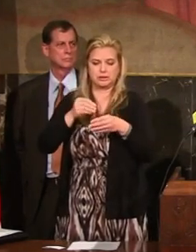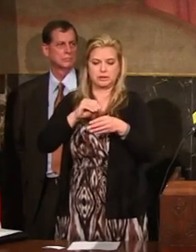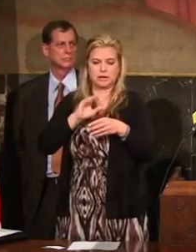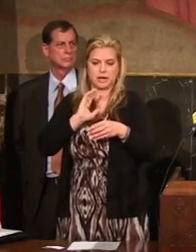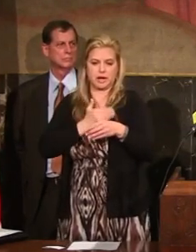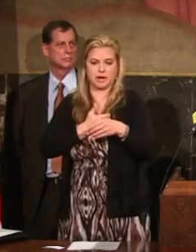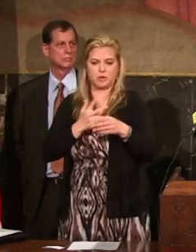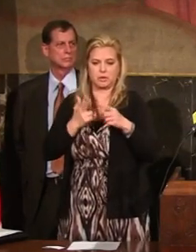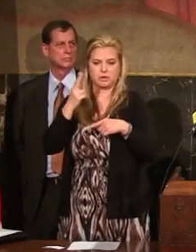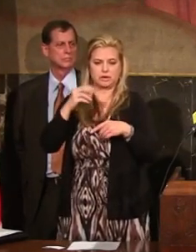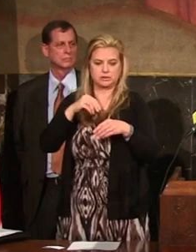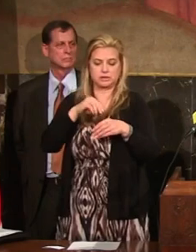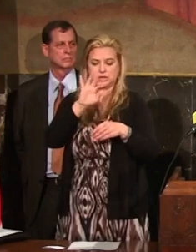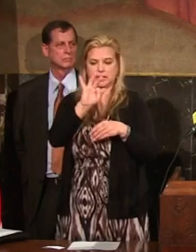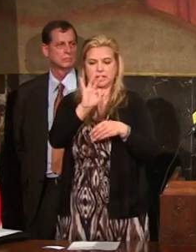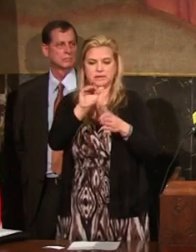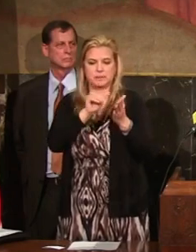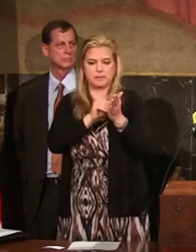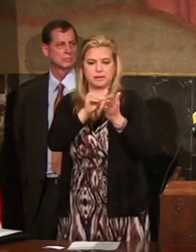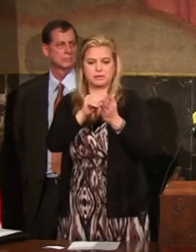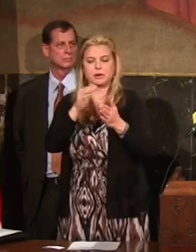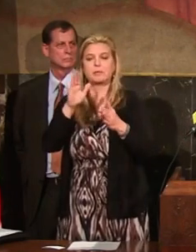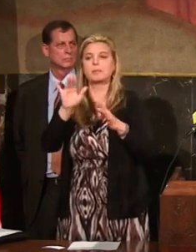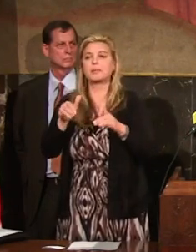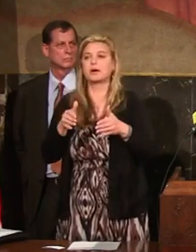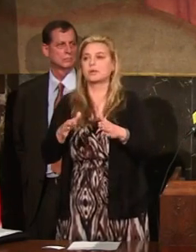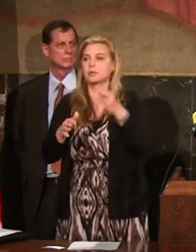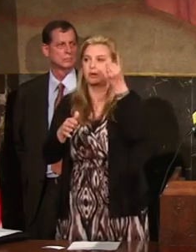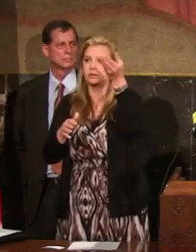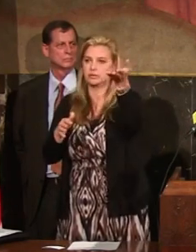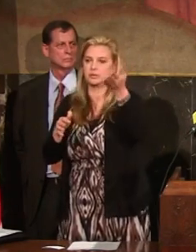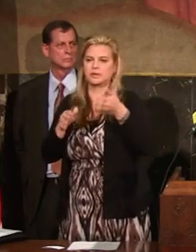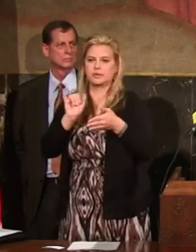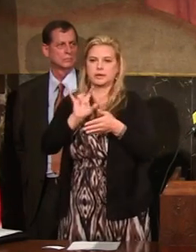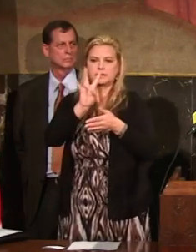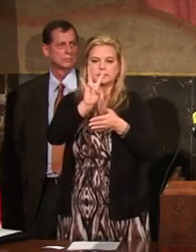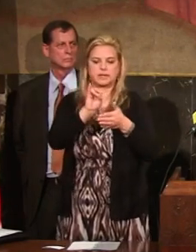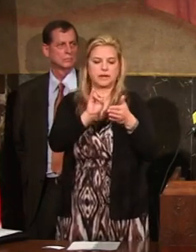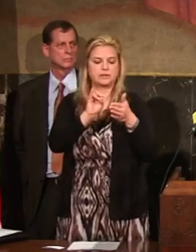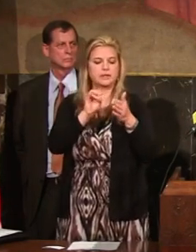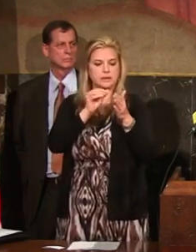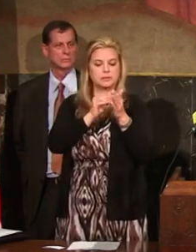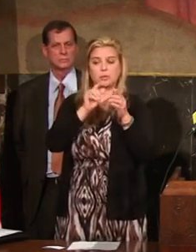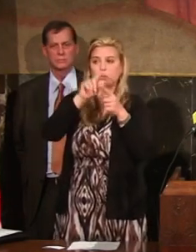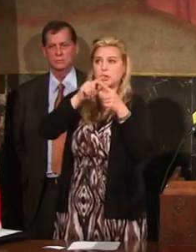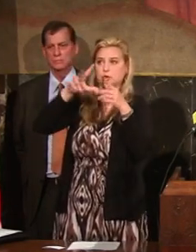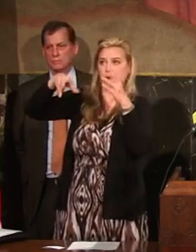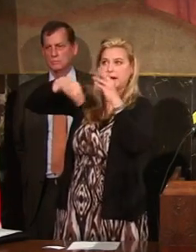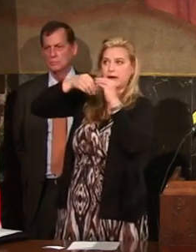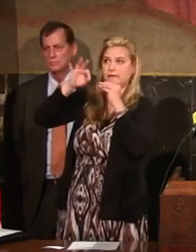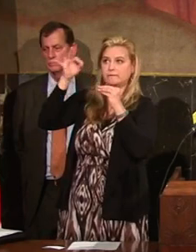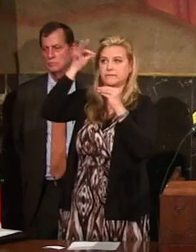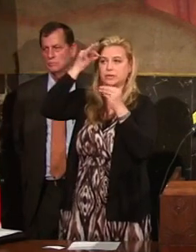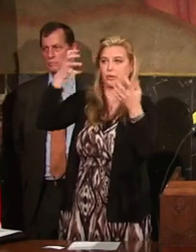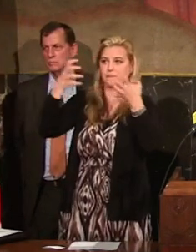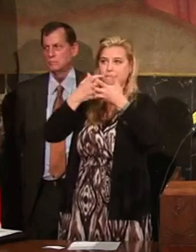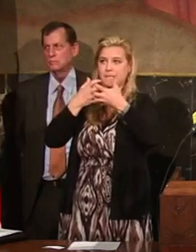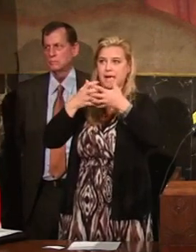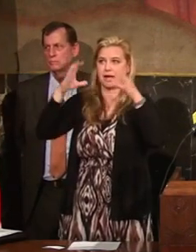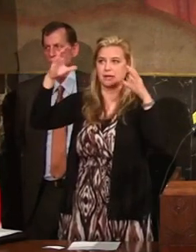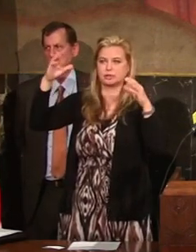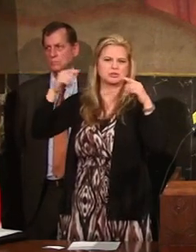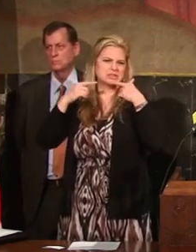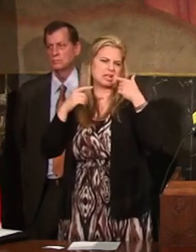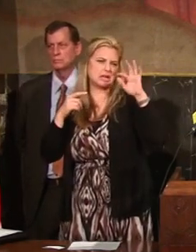the 19 million, which by the way is 70 million in federal when you add my federal match. So you can say